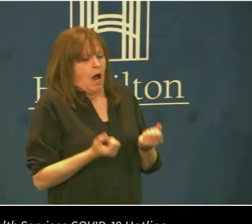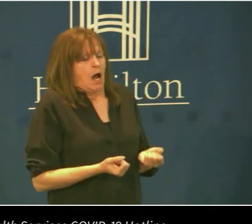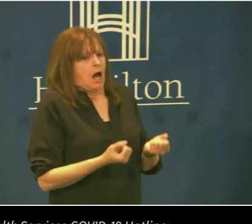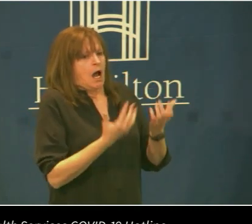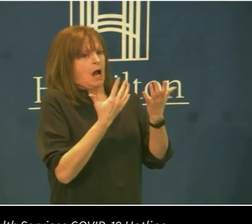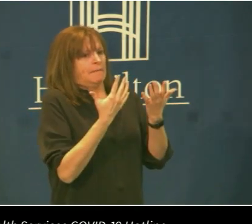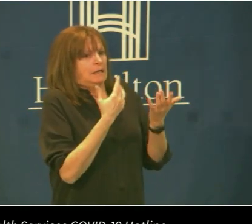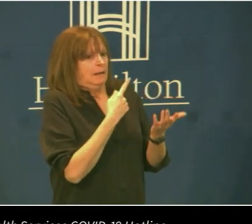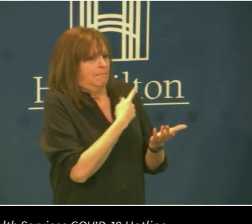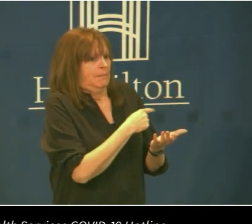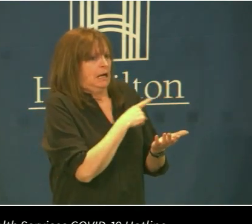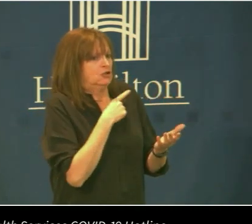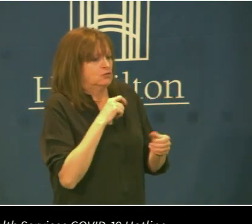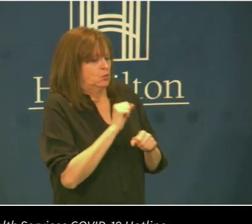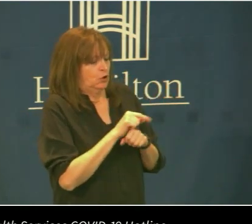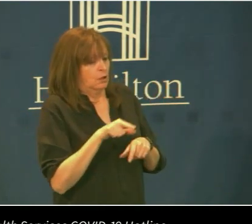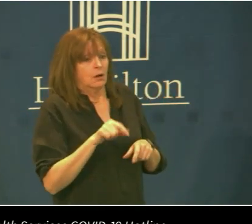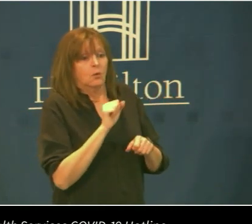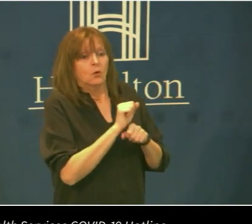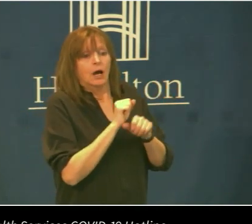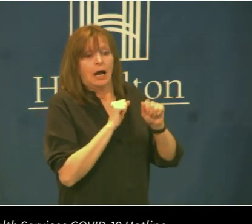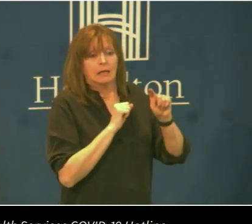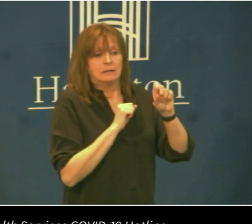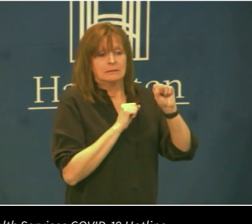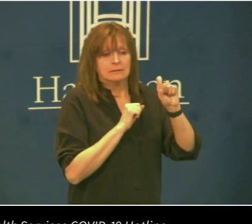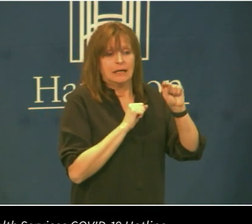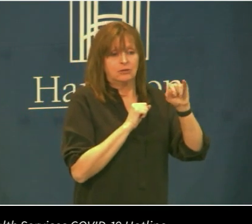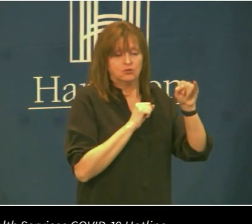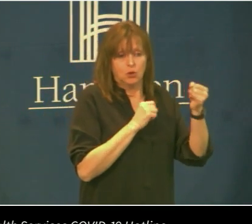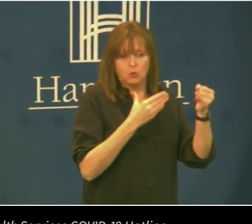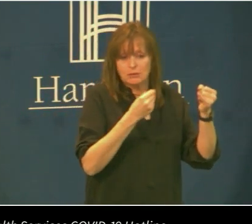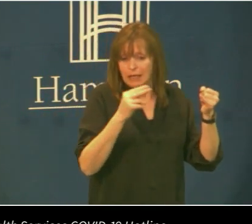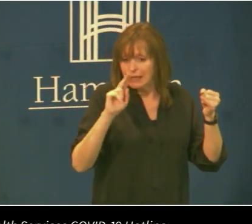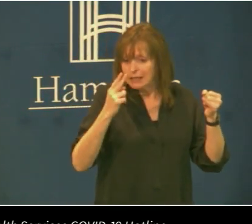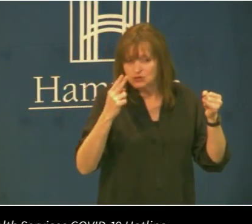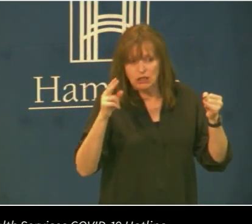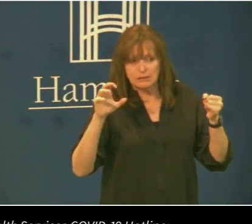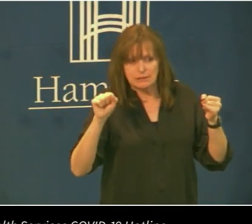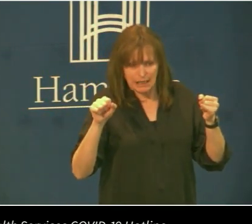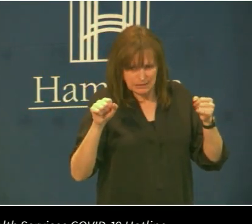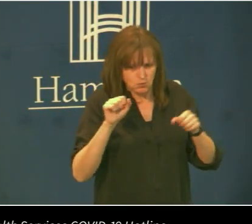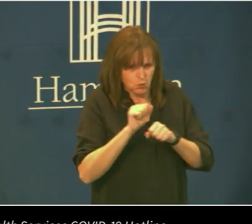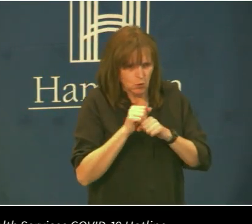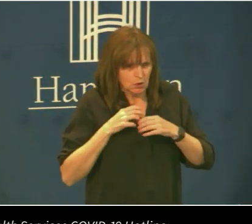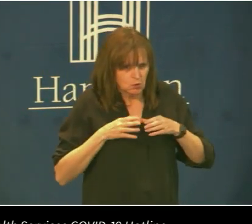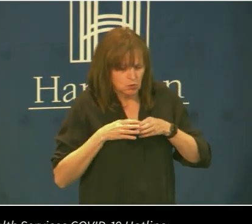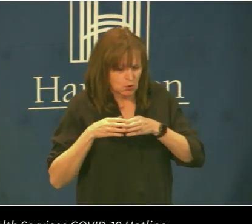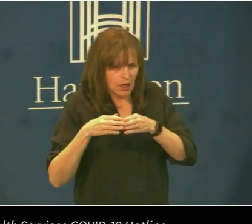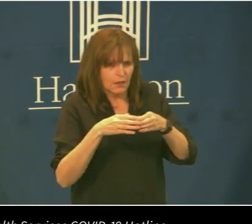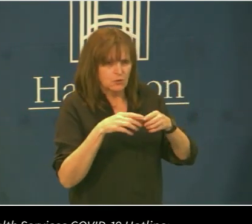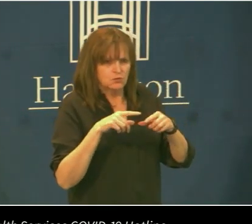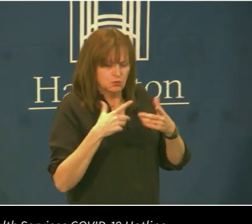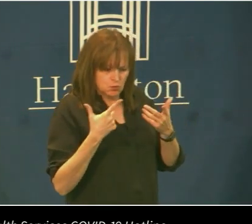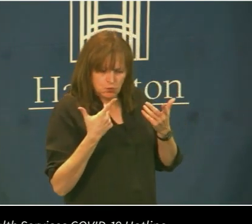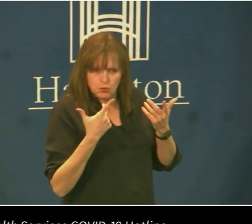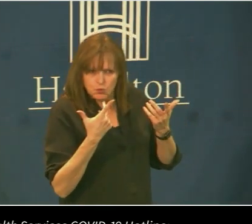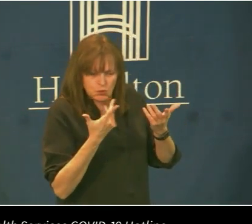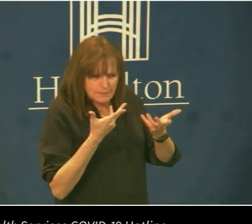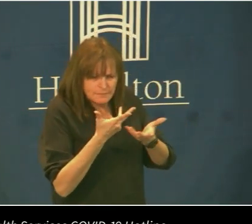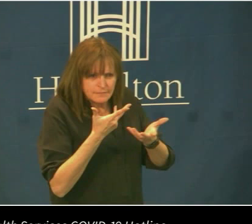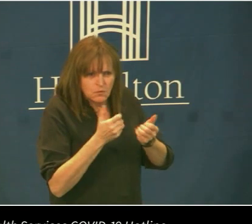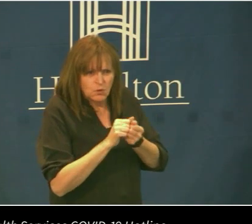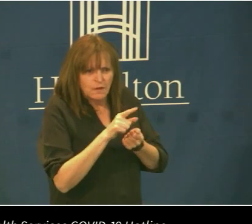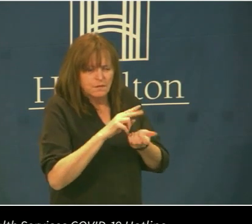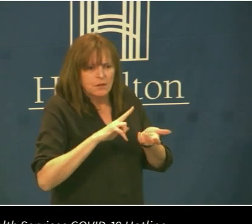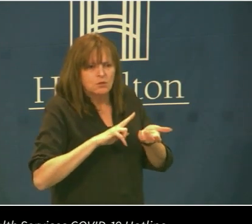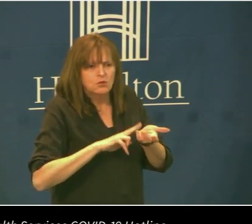HHS, and this individual to determine when they became symptomatic, going back now 48 hours as